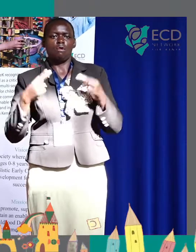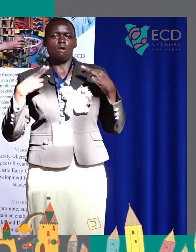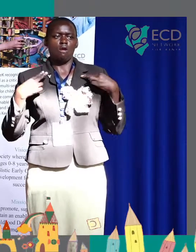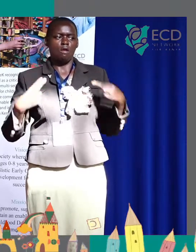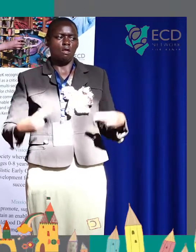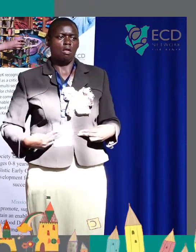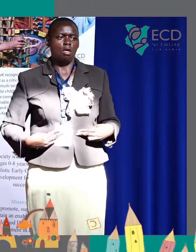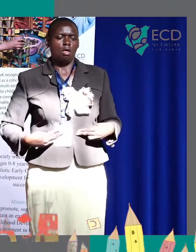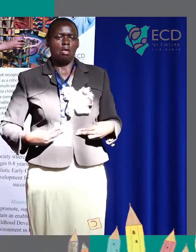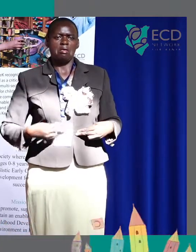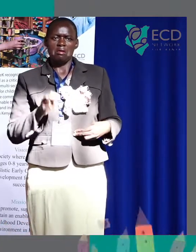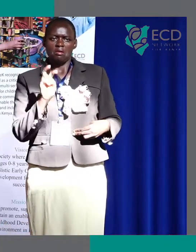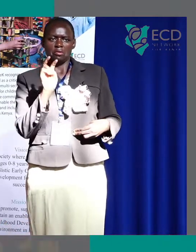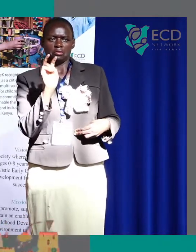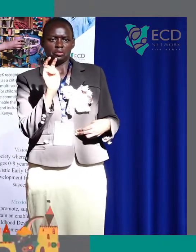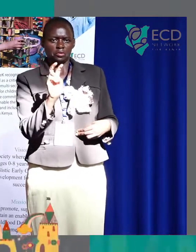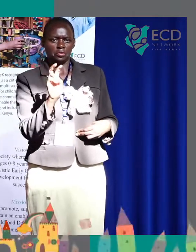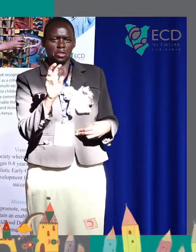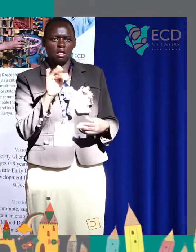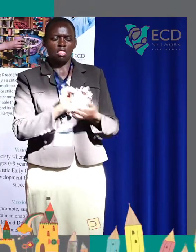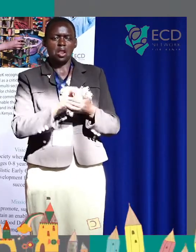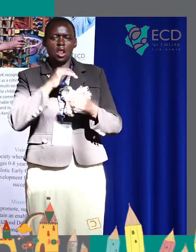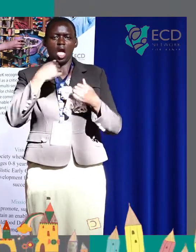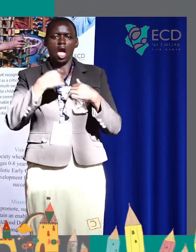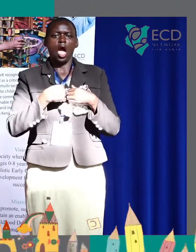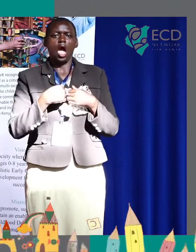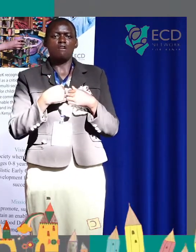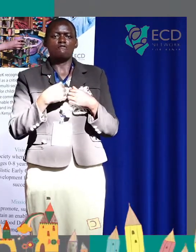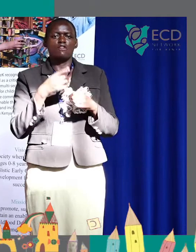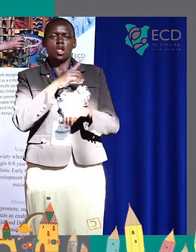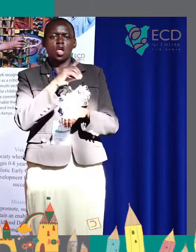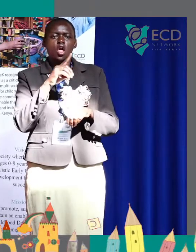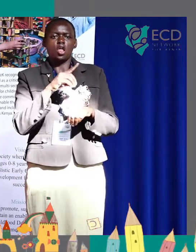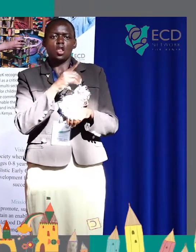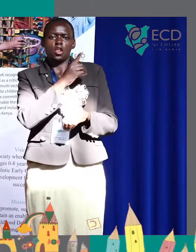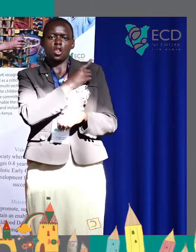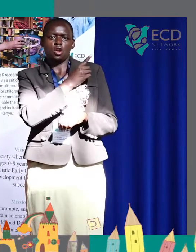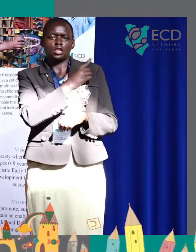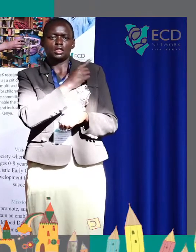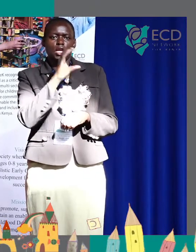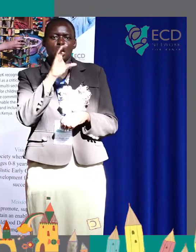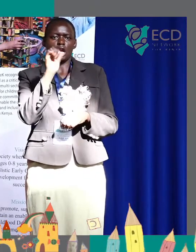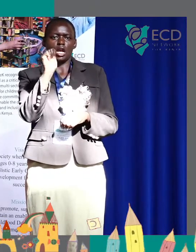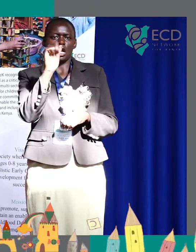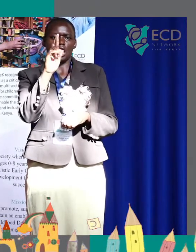please just make sure that we have Dr. Carol ready, or